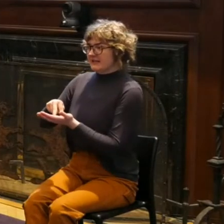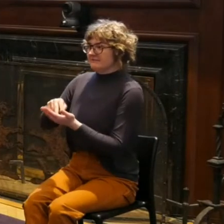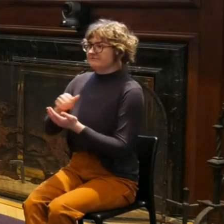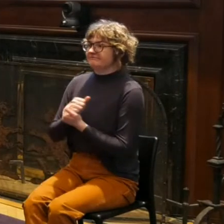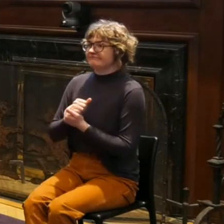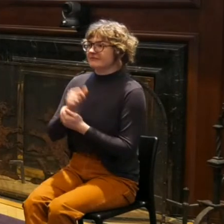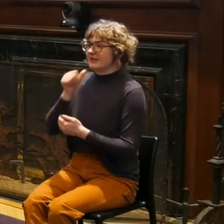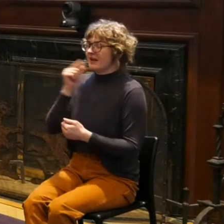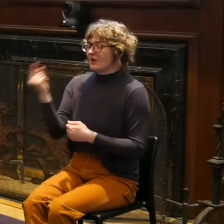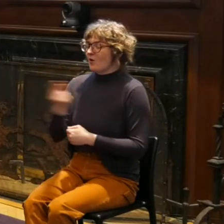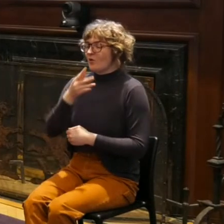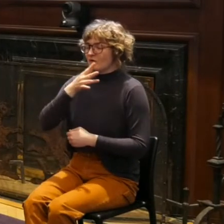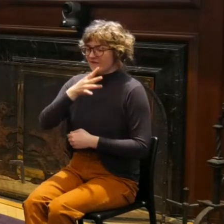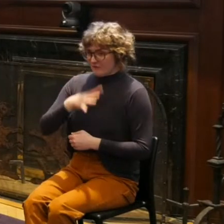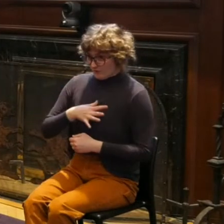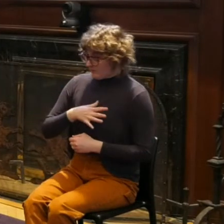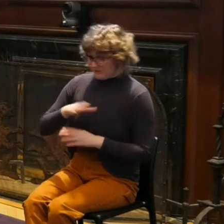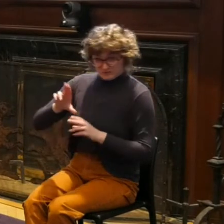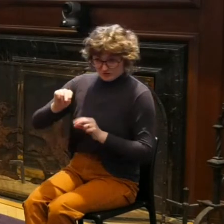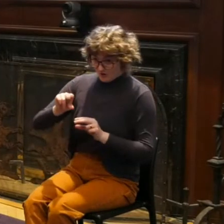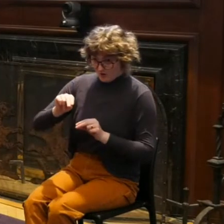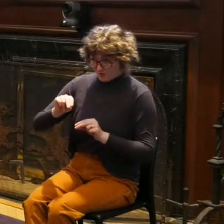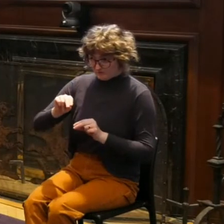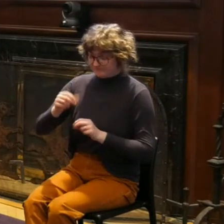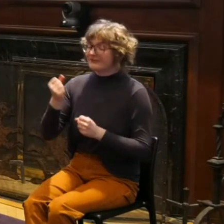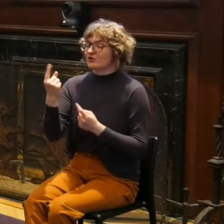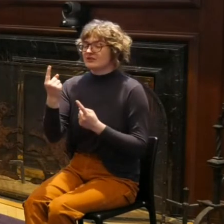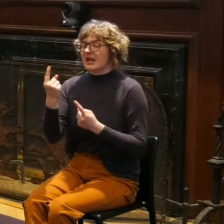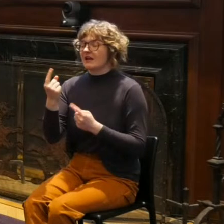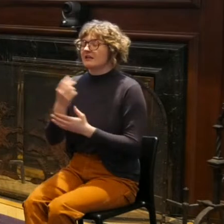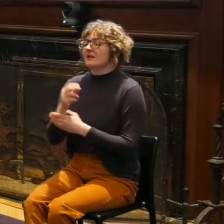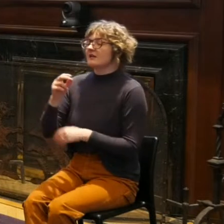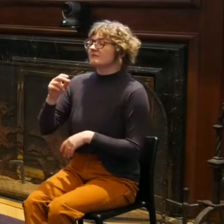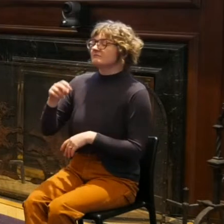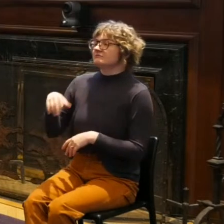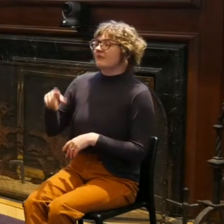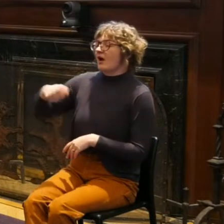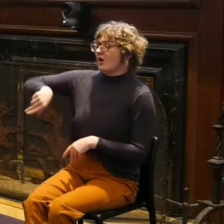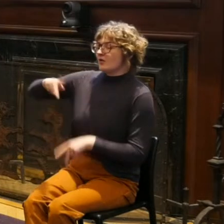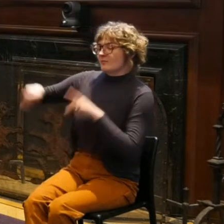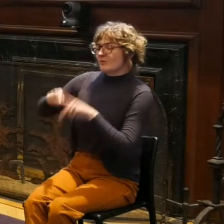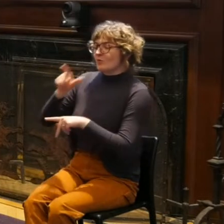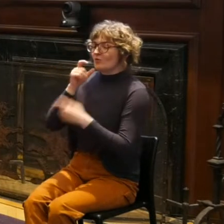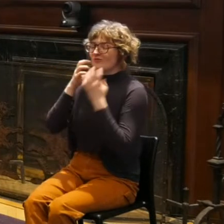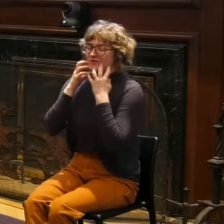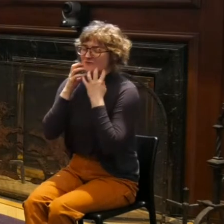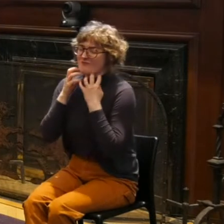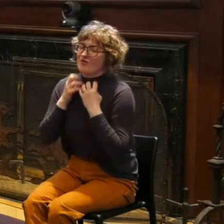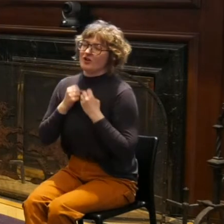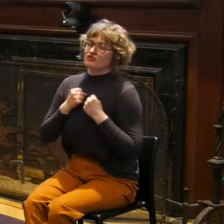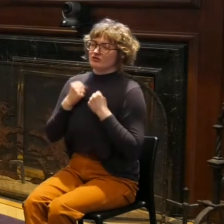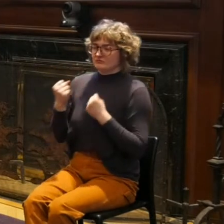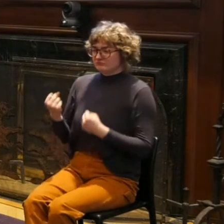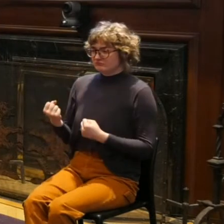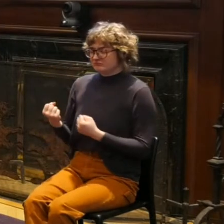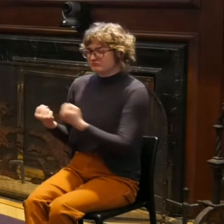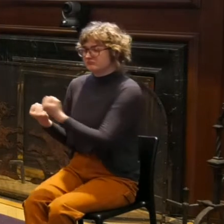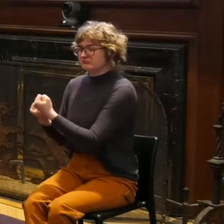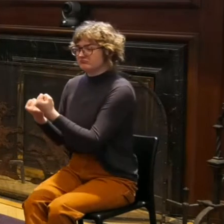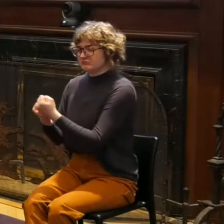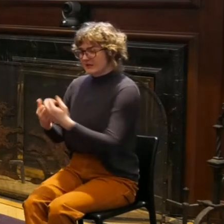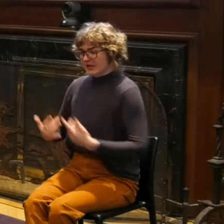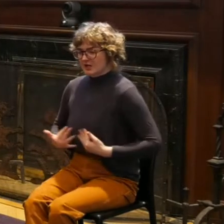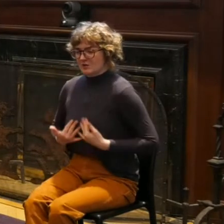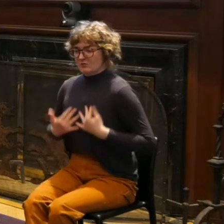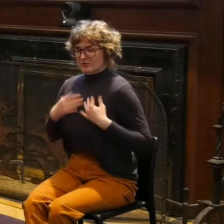not just for women, it's for anyone who would appreciate an encouraging, inspirational,